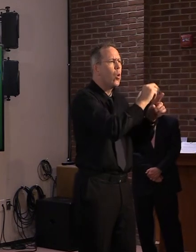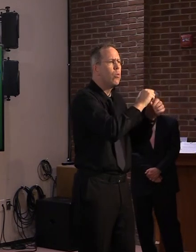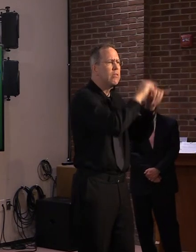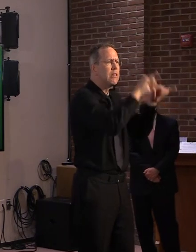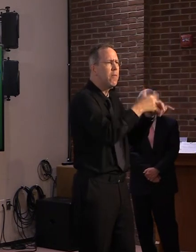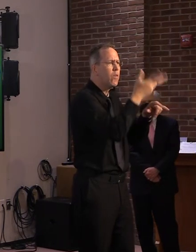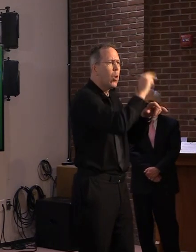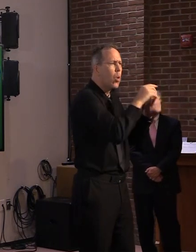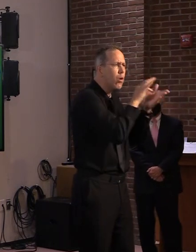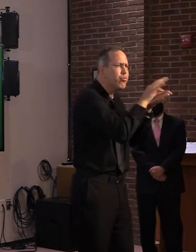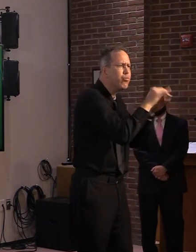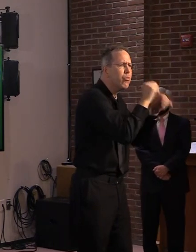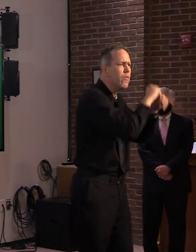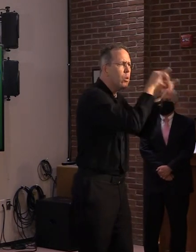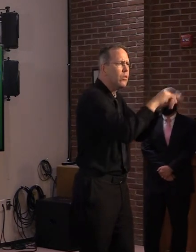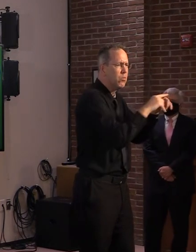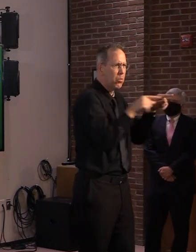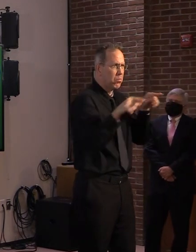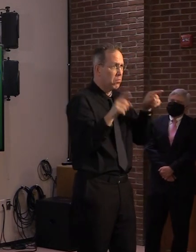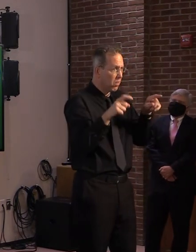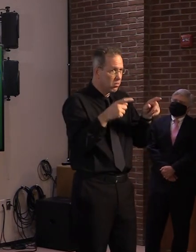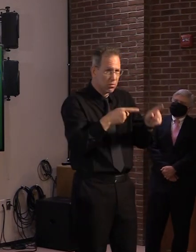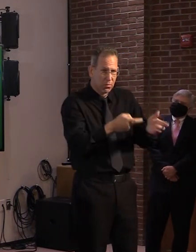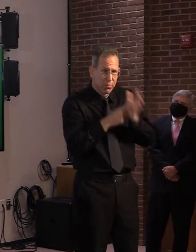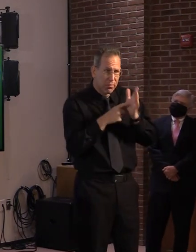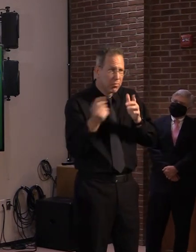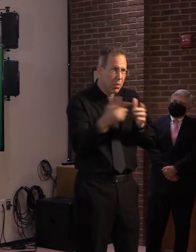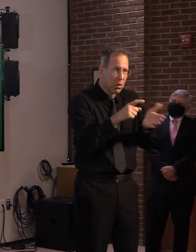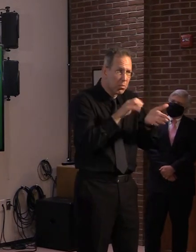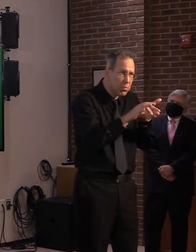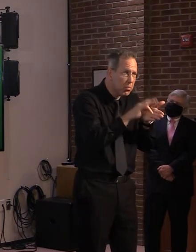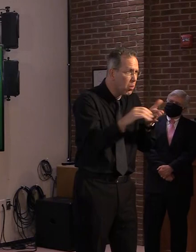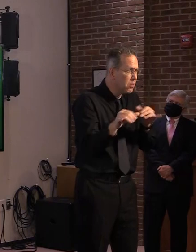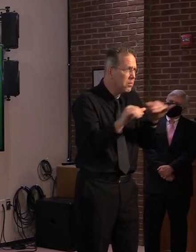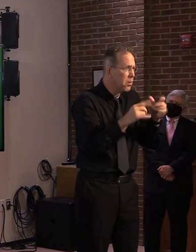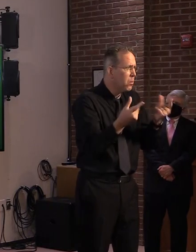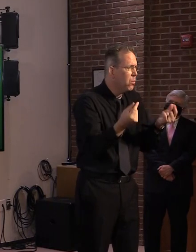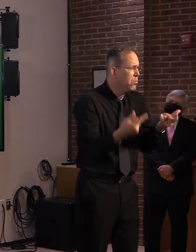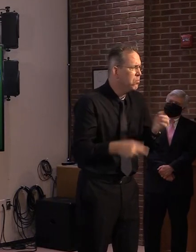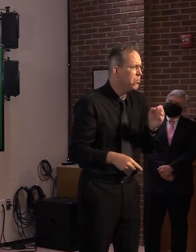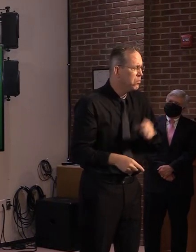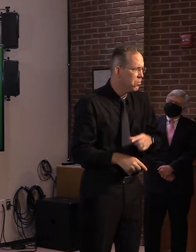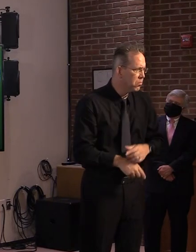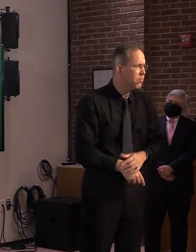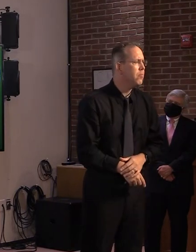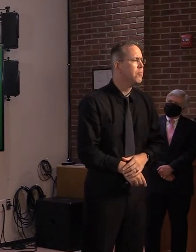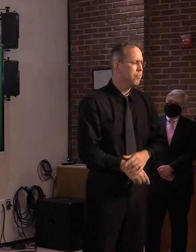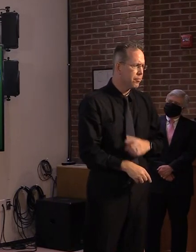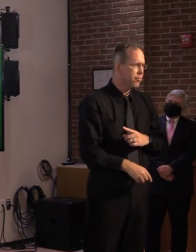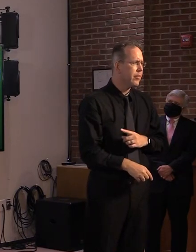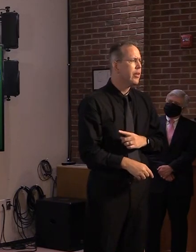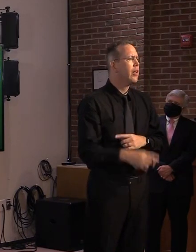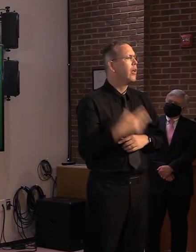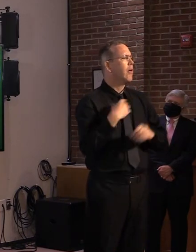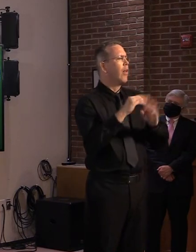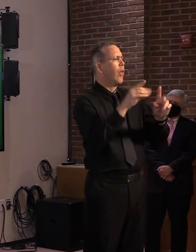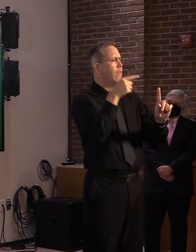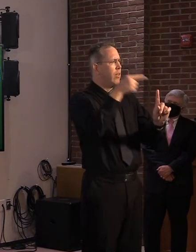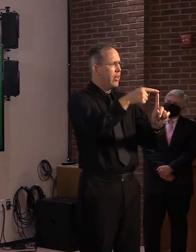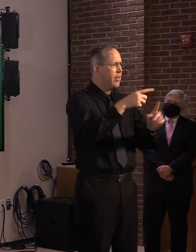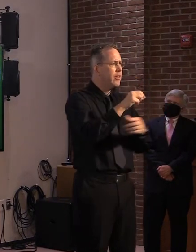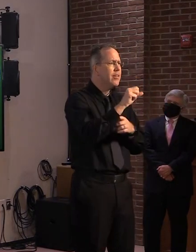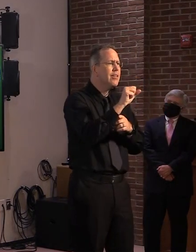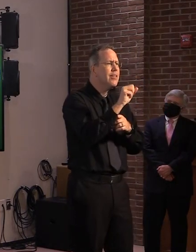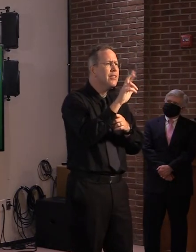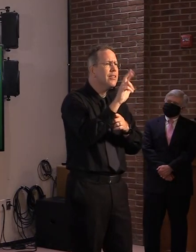to be helpful and to be considered by the user to be an aid for them